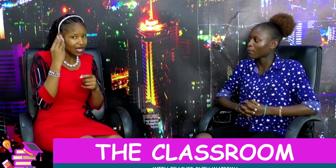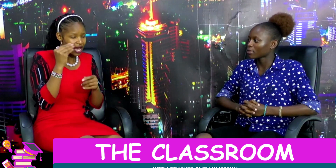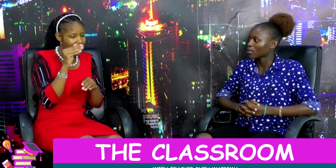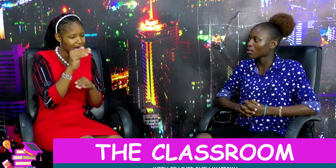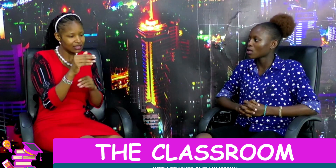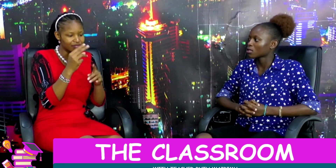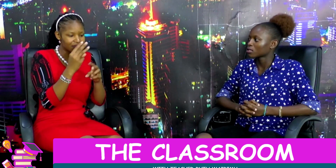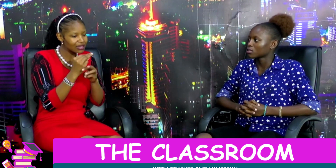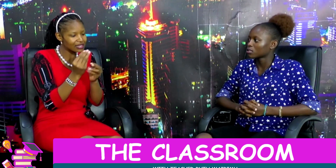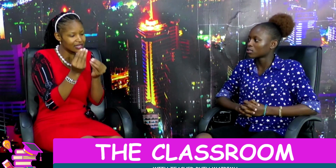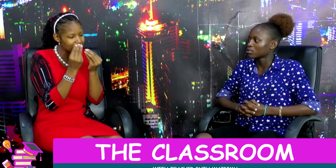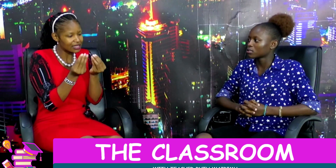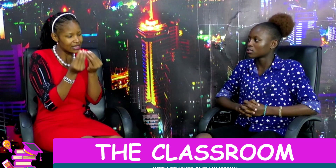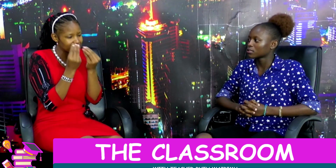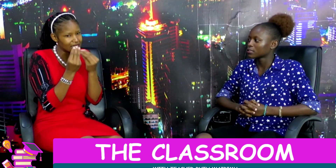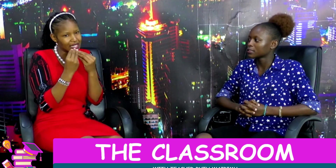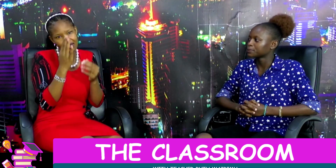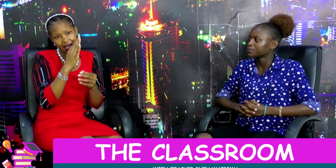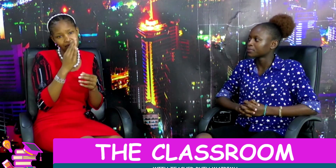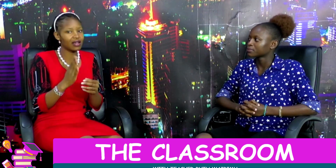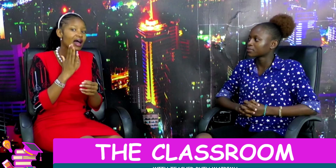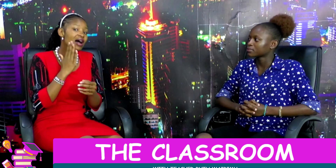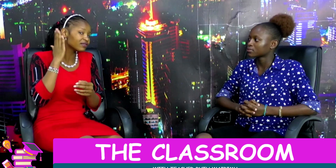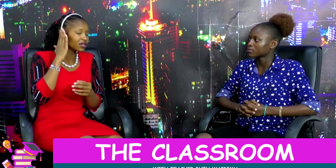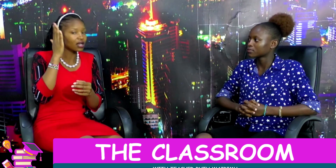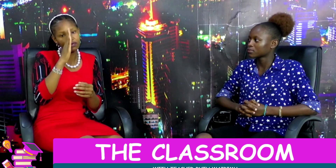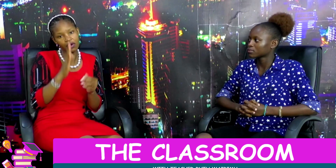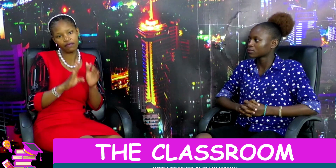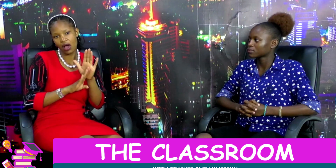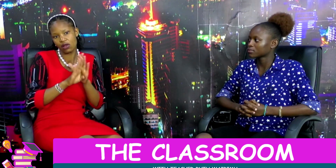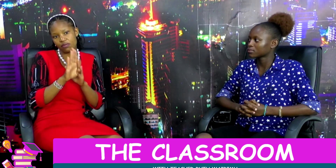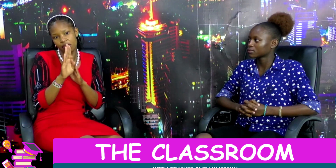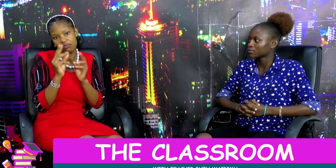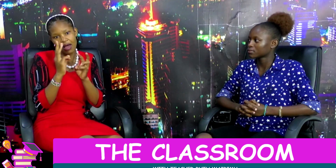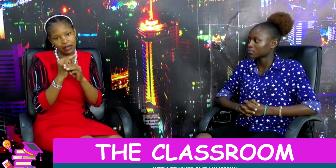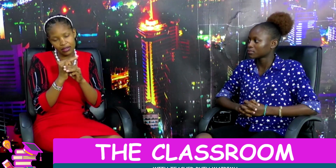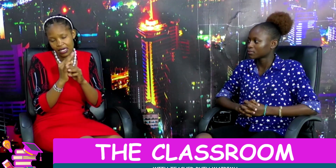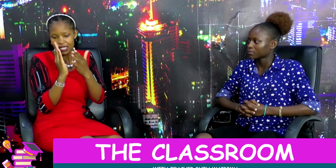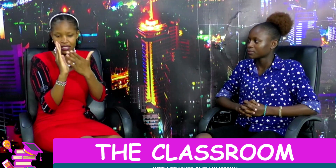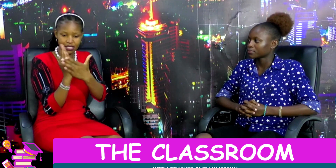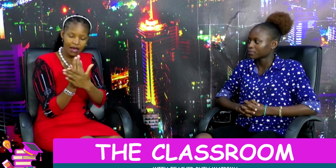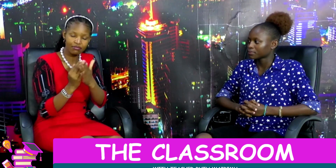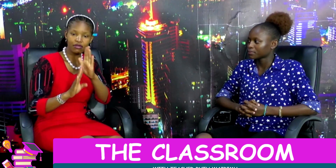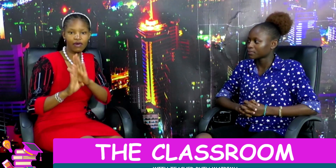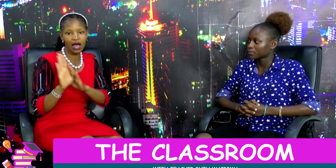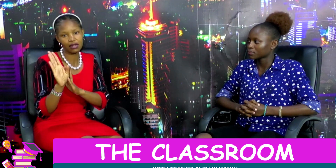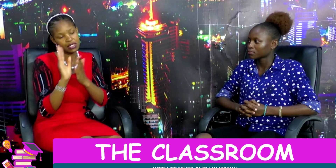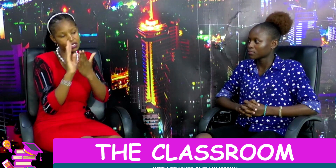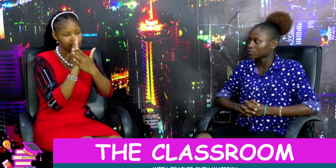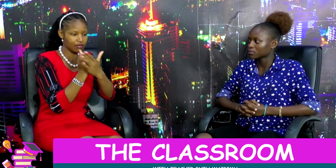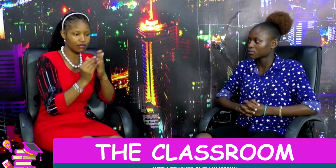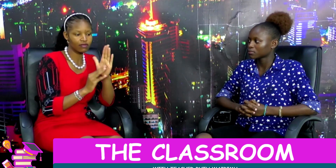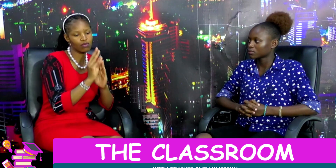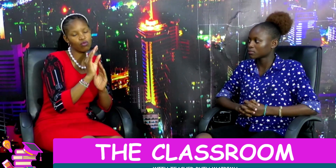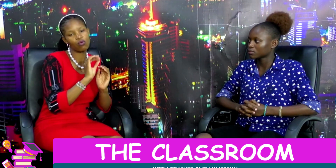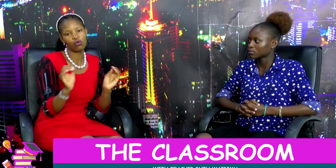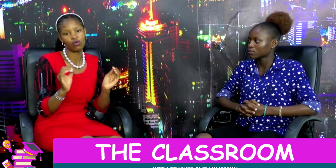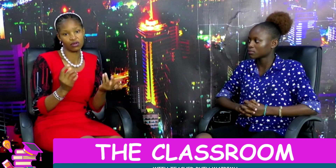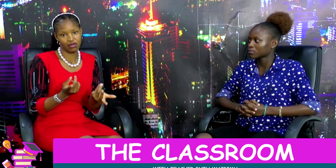She's really tried to advocate for herself, getting hearing students to teach her mathematics for her to understand and improve her